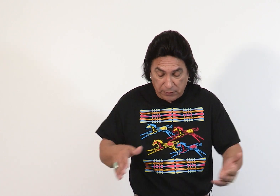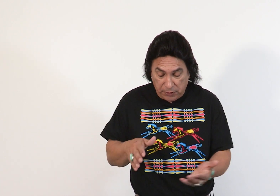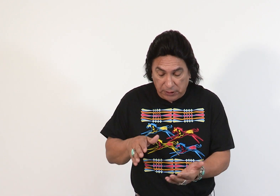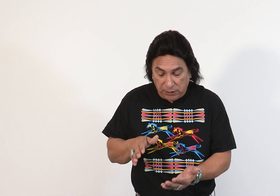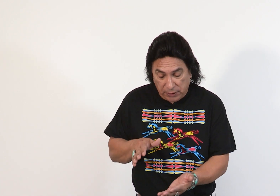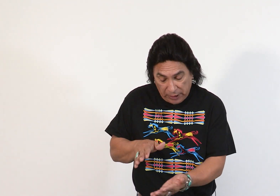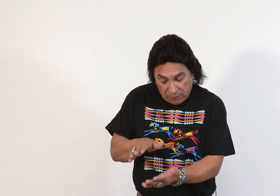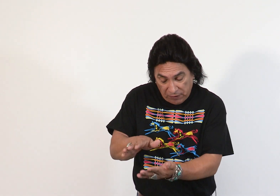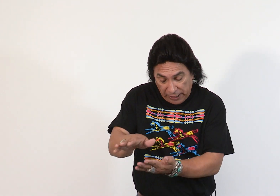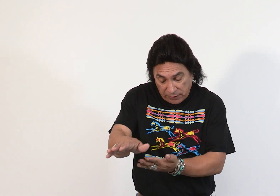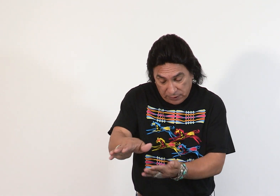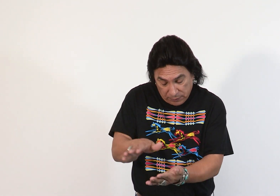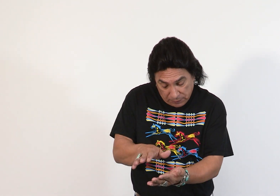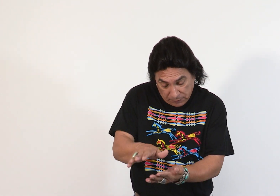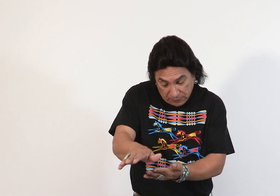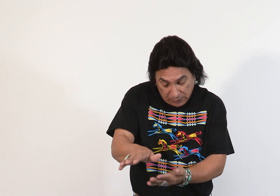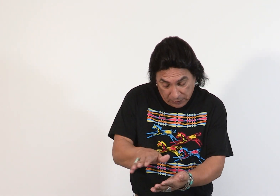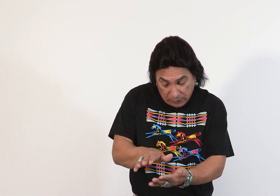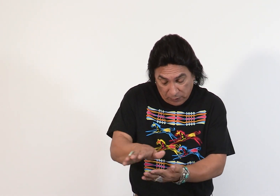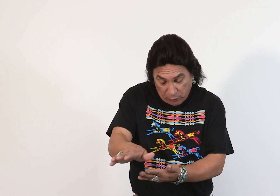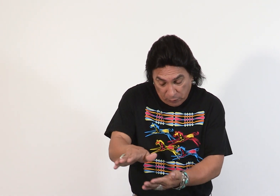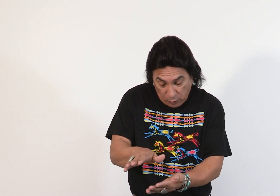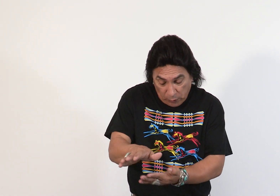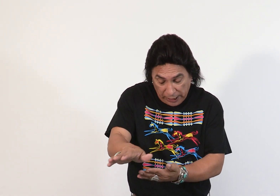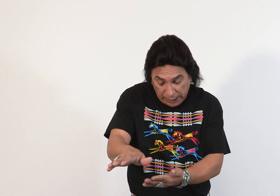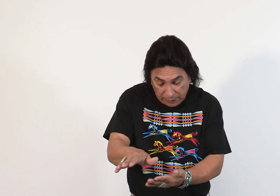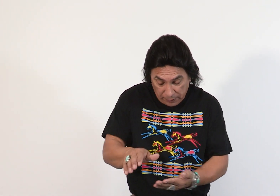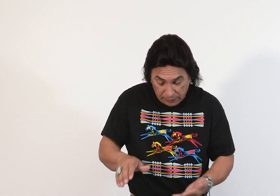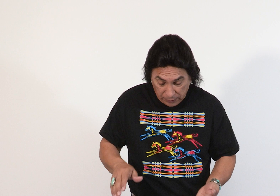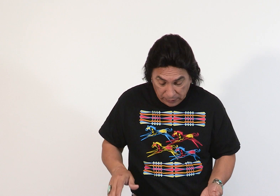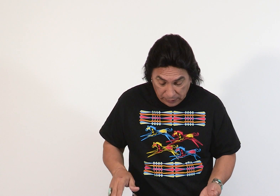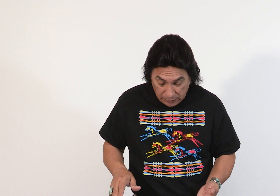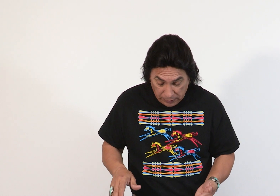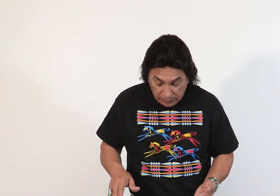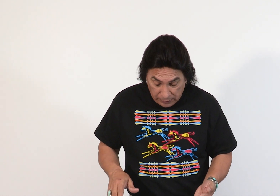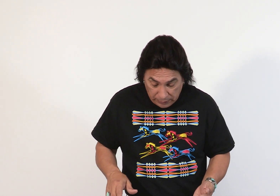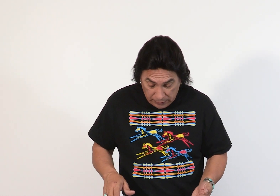This is advance or go ahead.